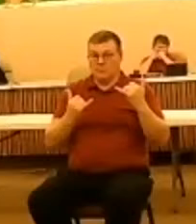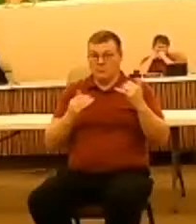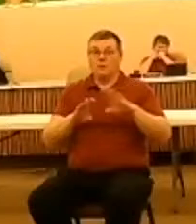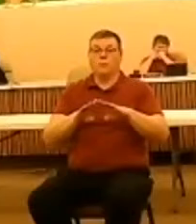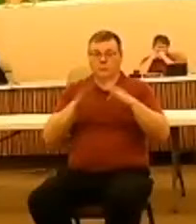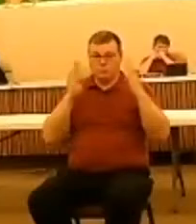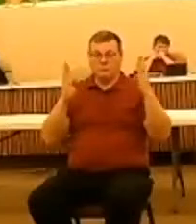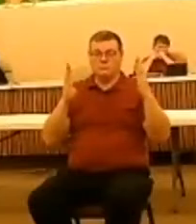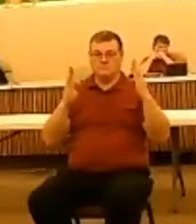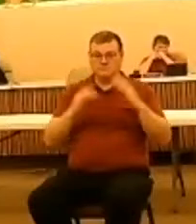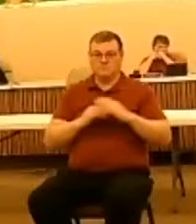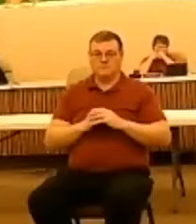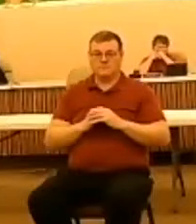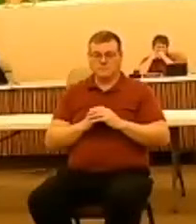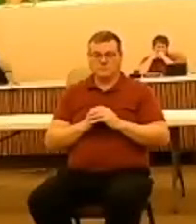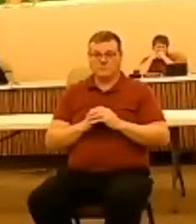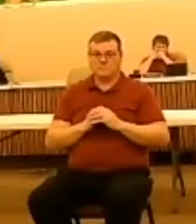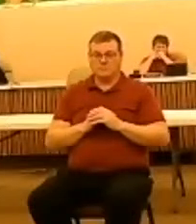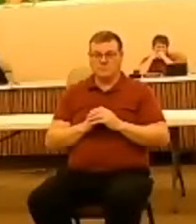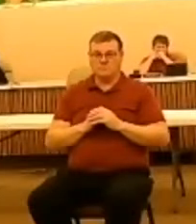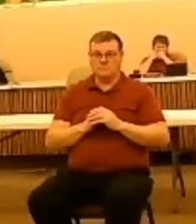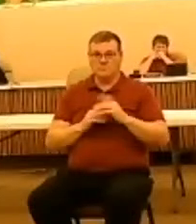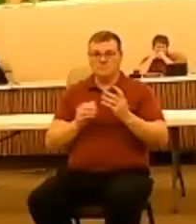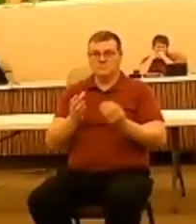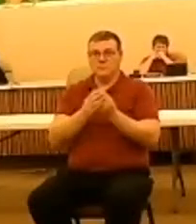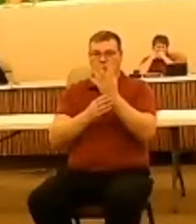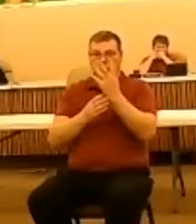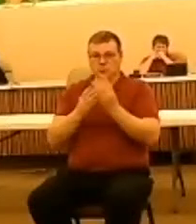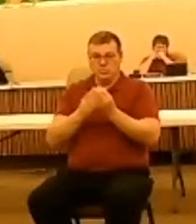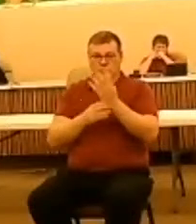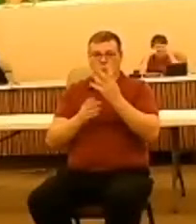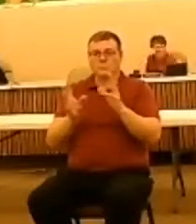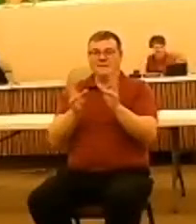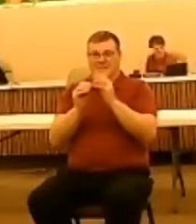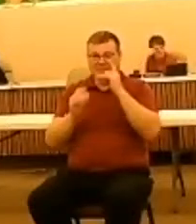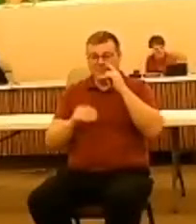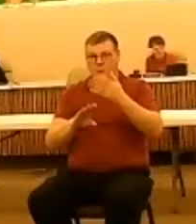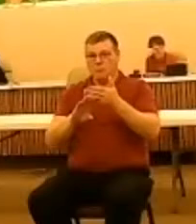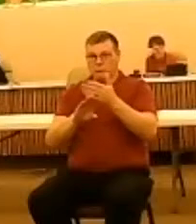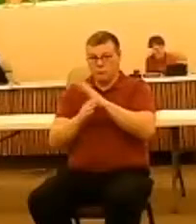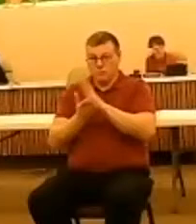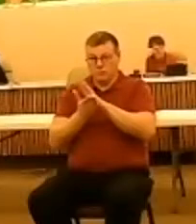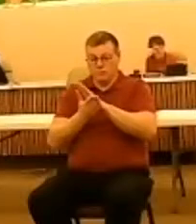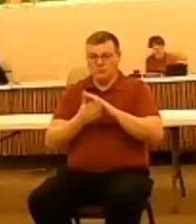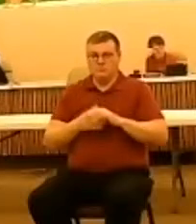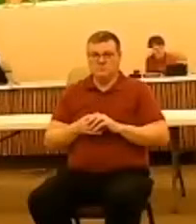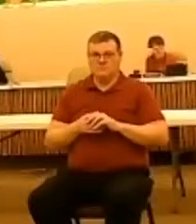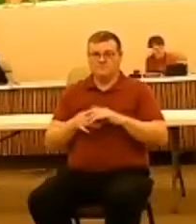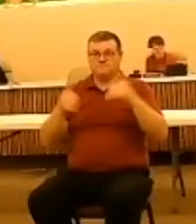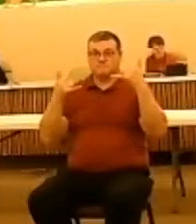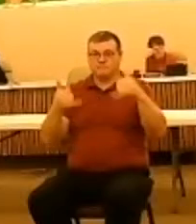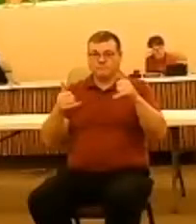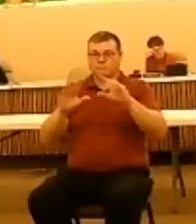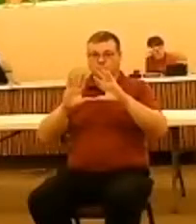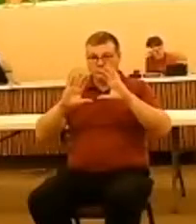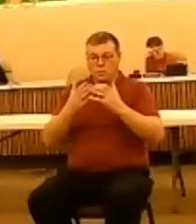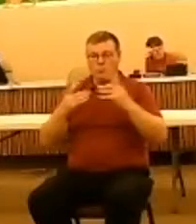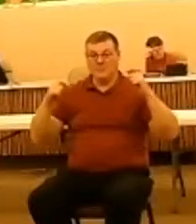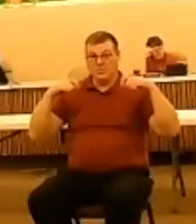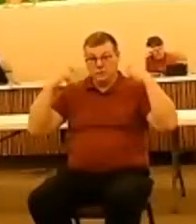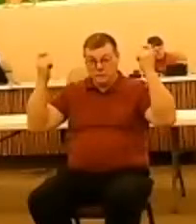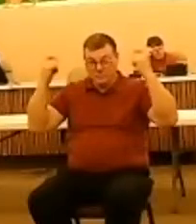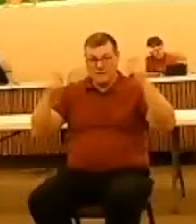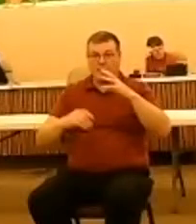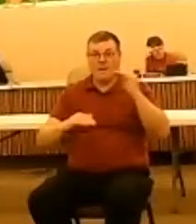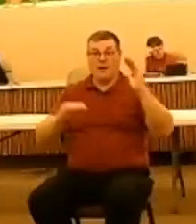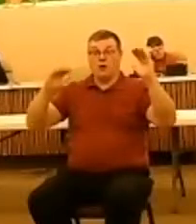open for the spring session of preschool playgroup, gymnastics, and adult